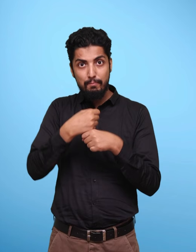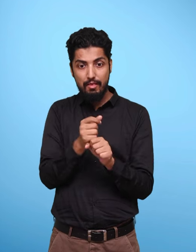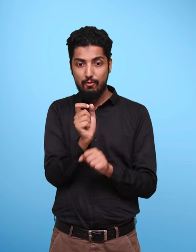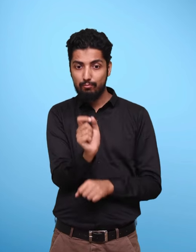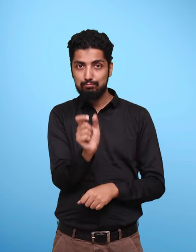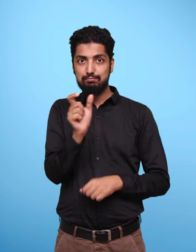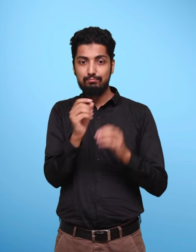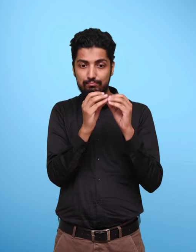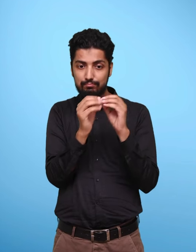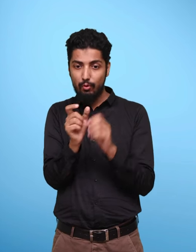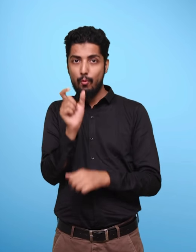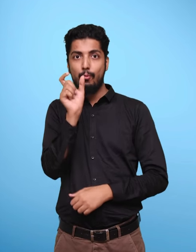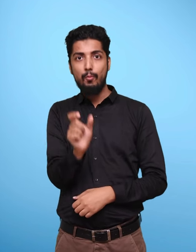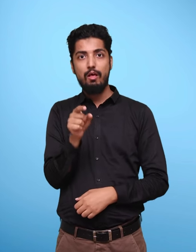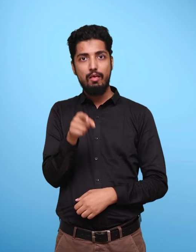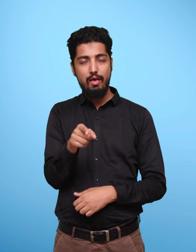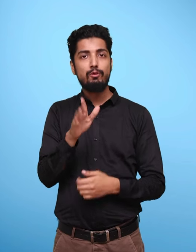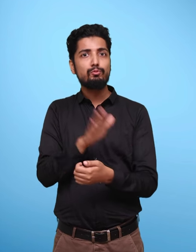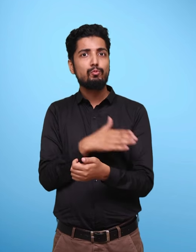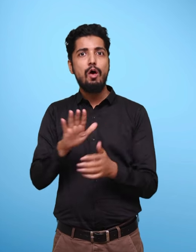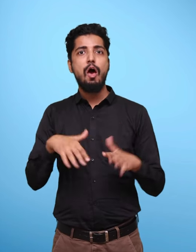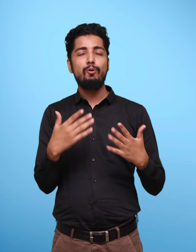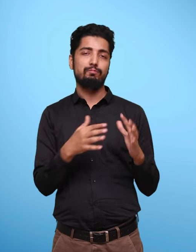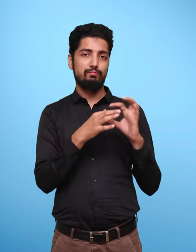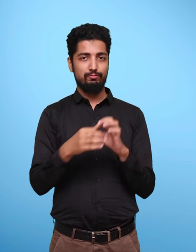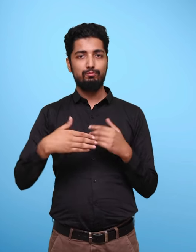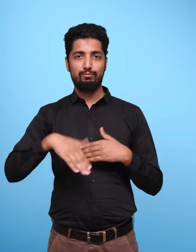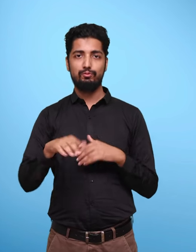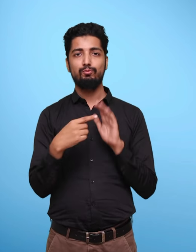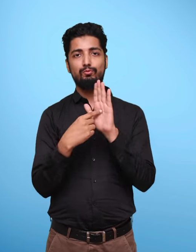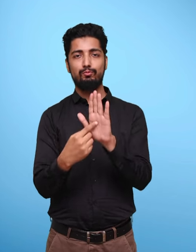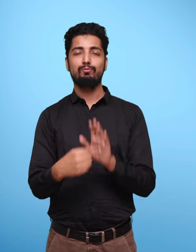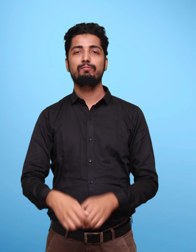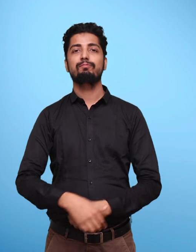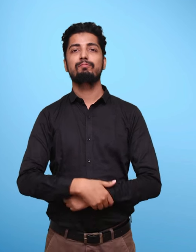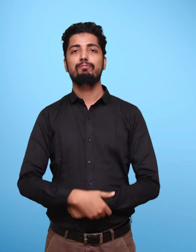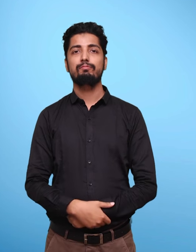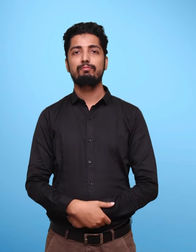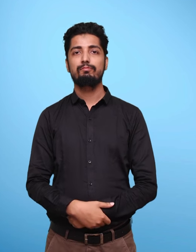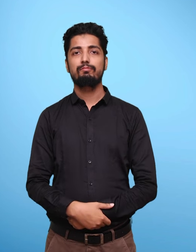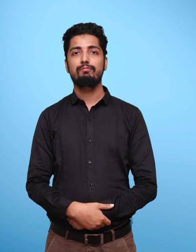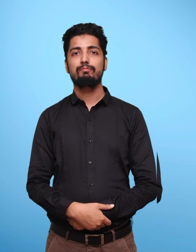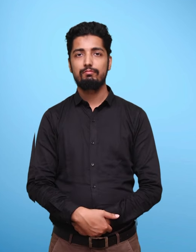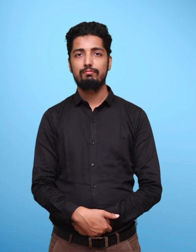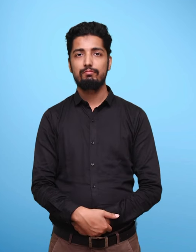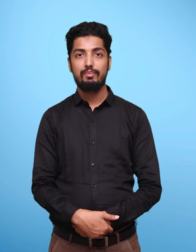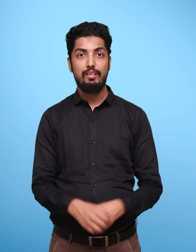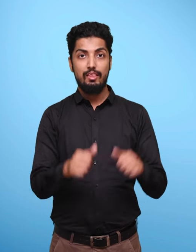you start reading the words. You may sing it in this way. A